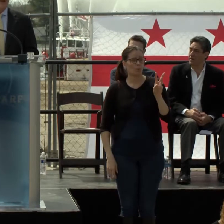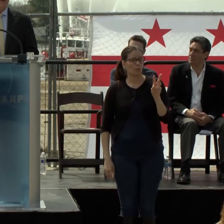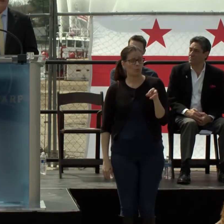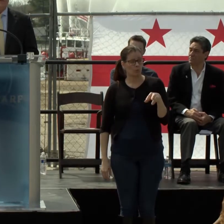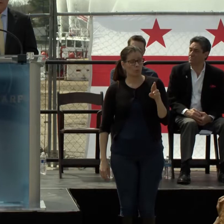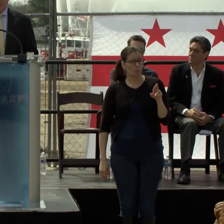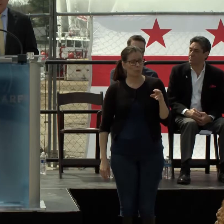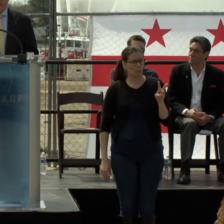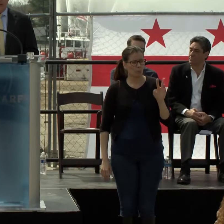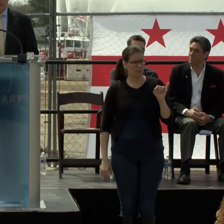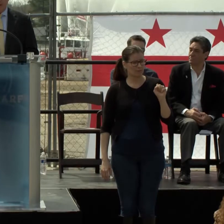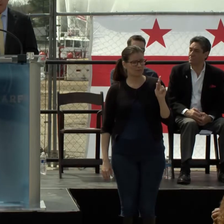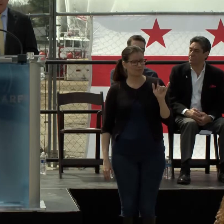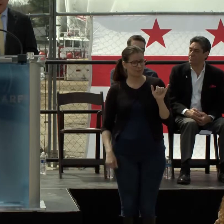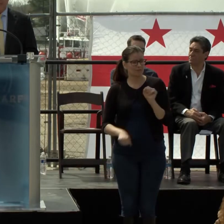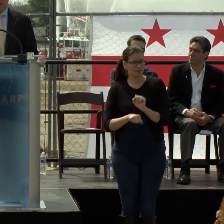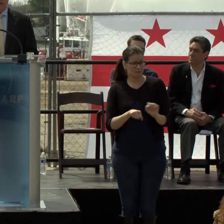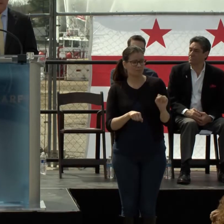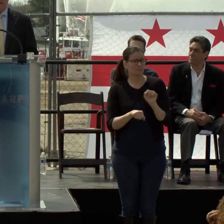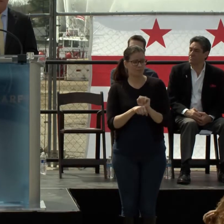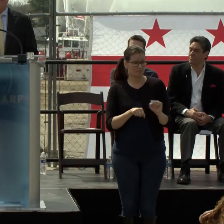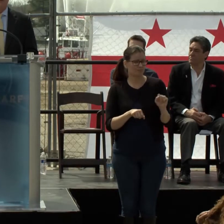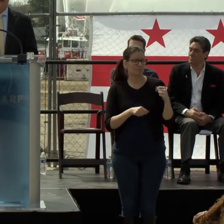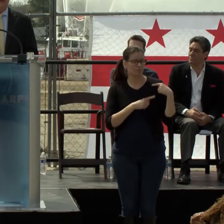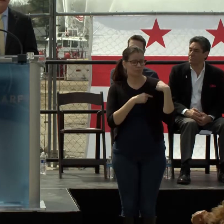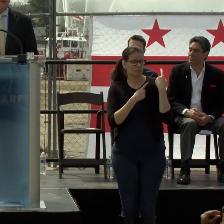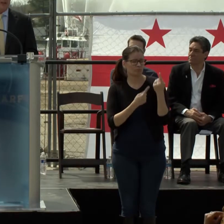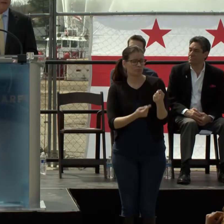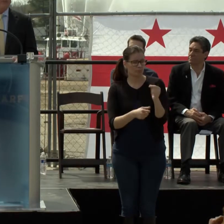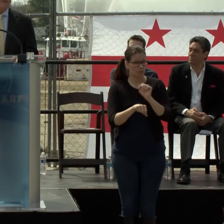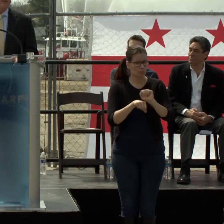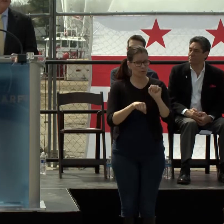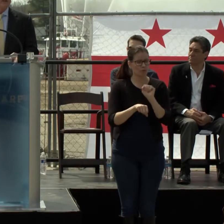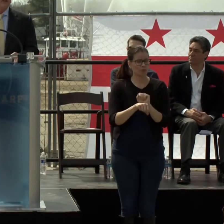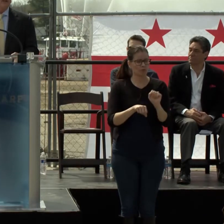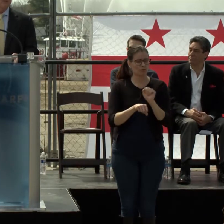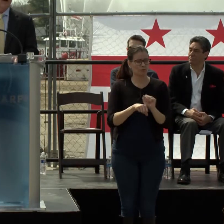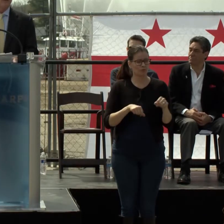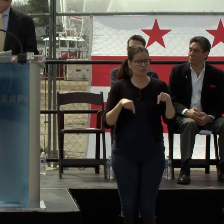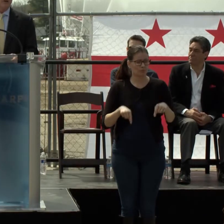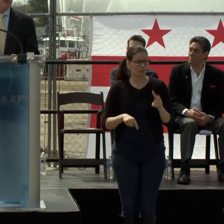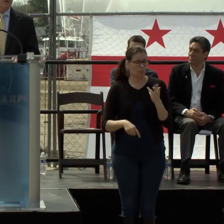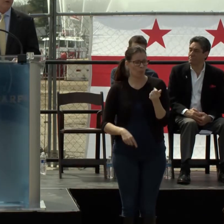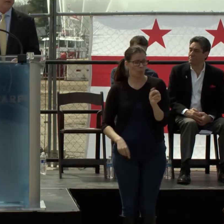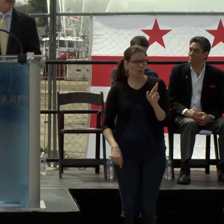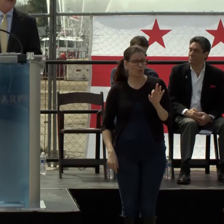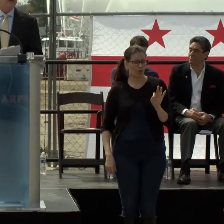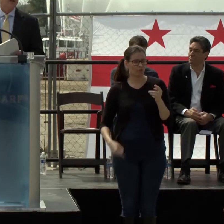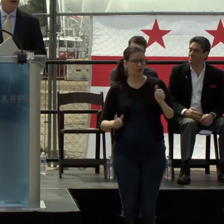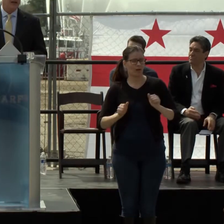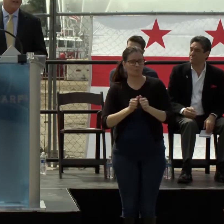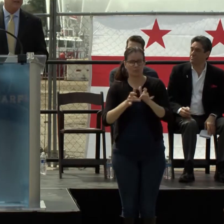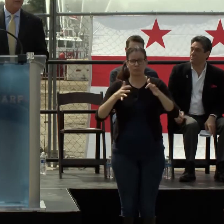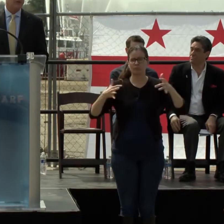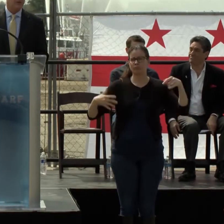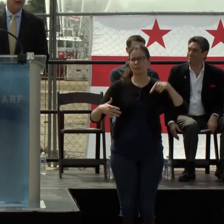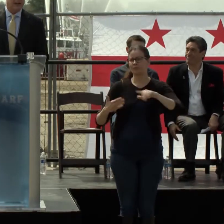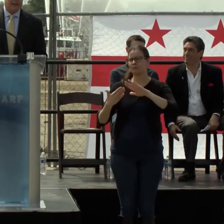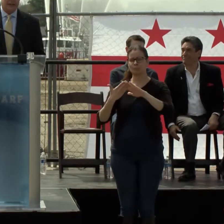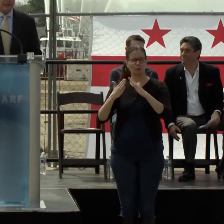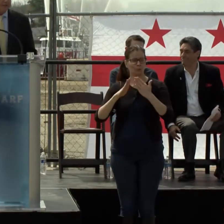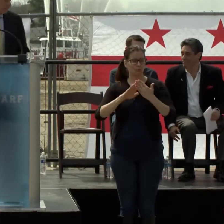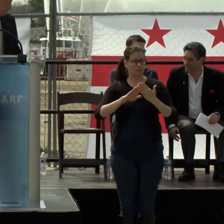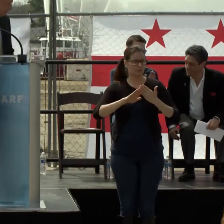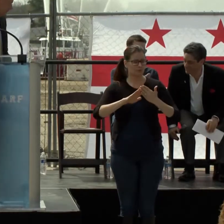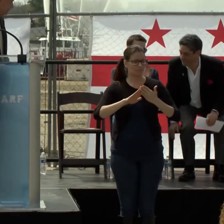its formation for over 10 years to help bring this community to life. It is my honor to present ANC Commissioner